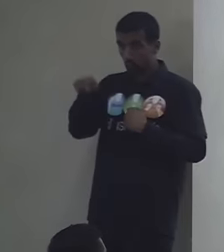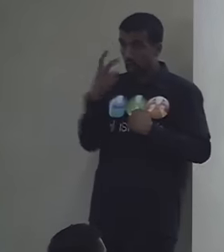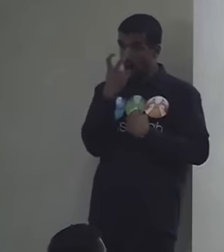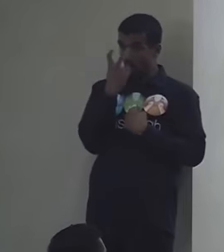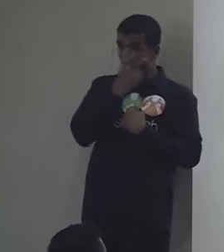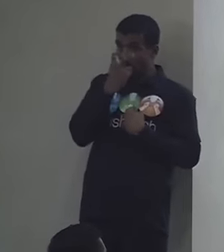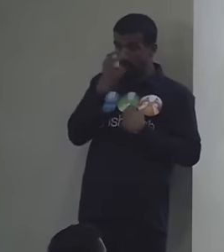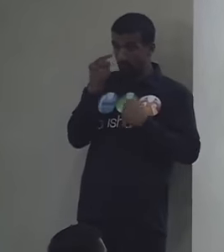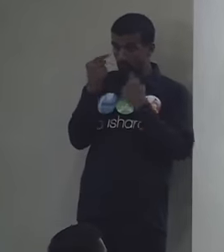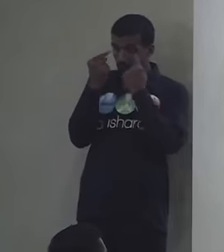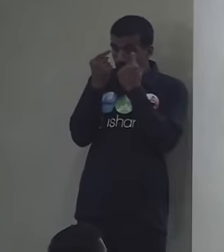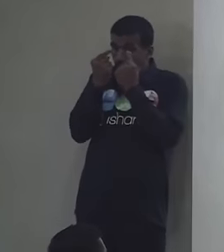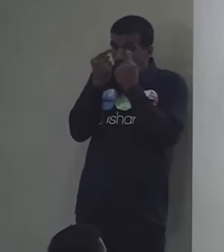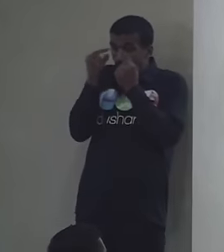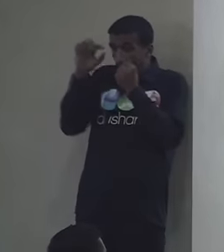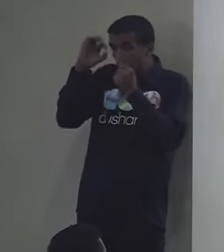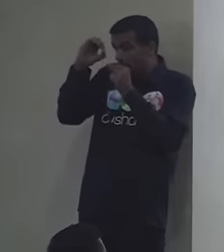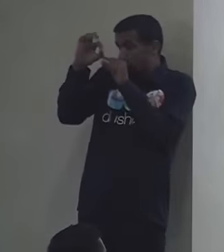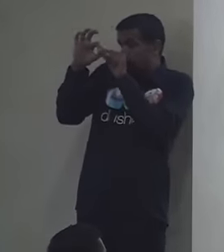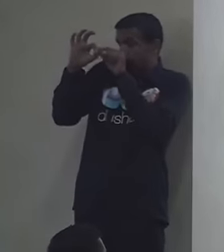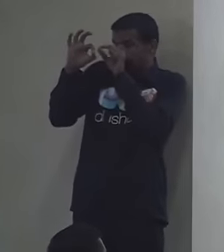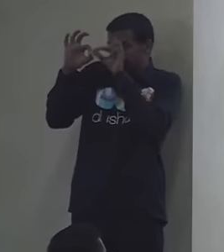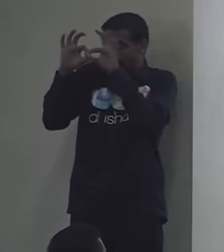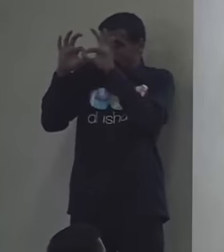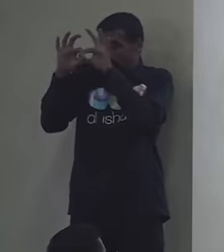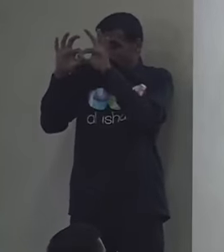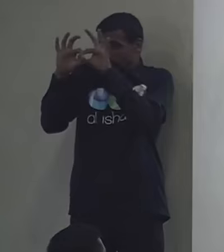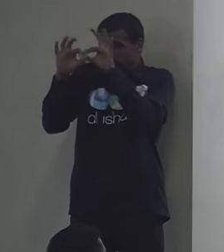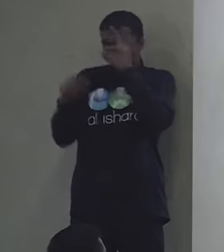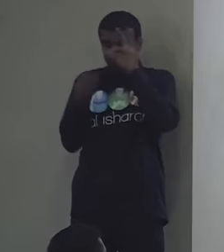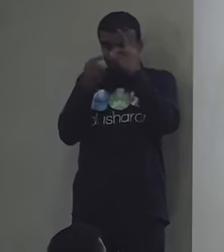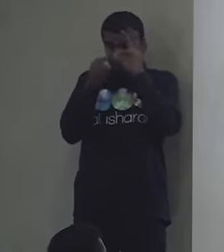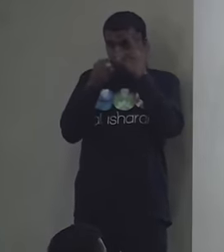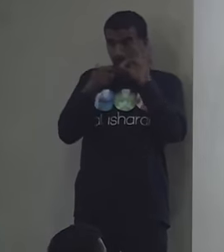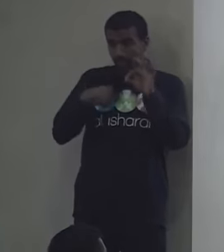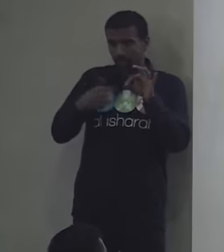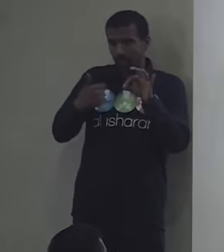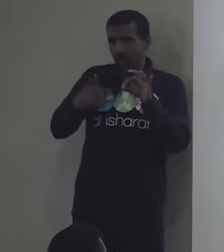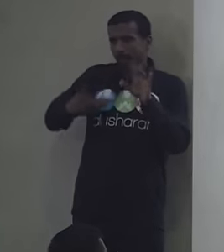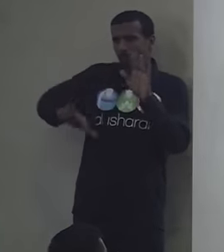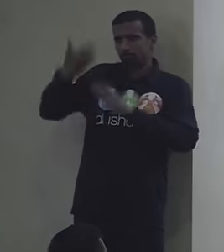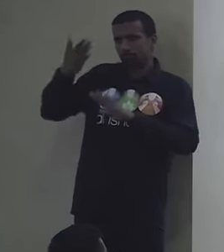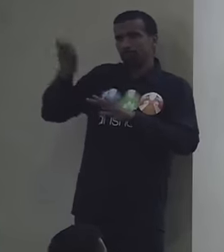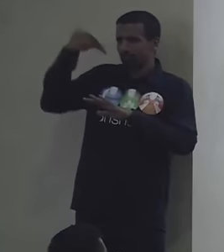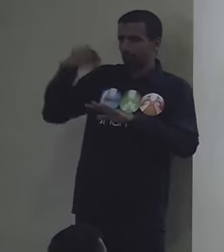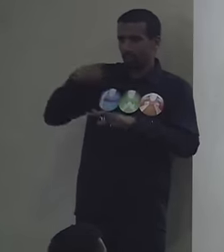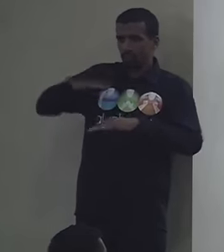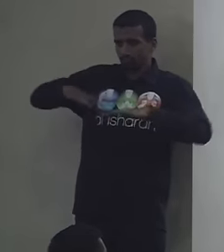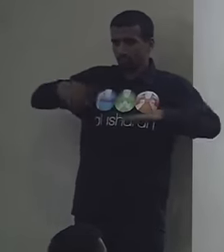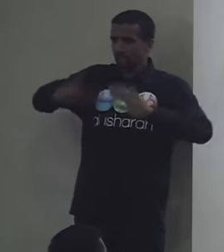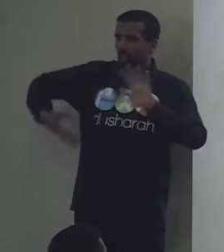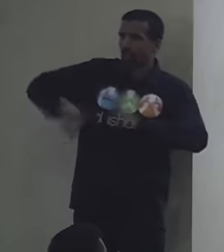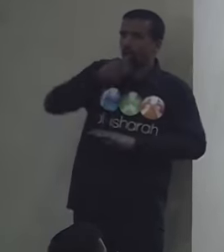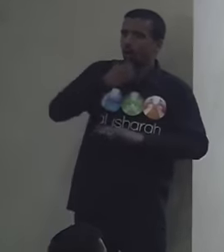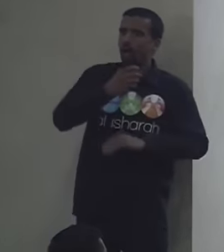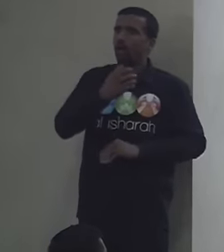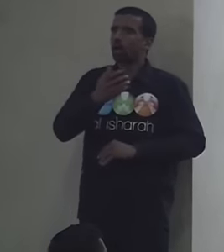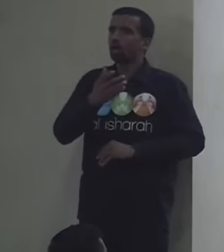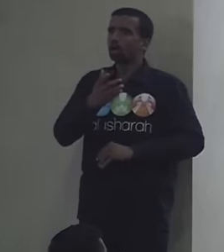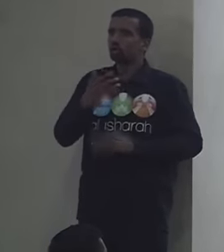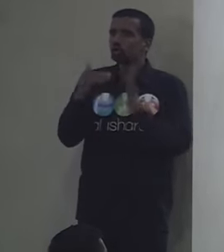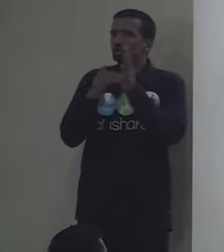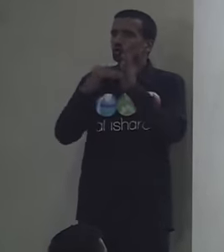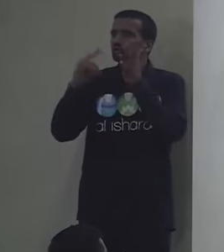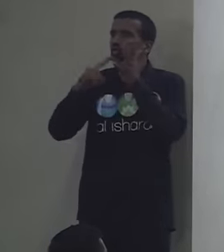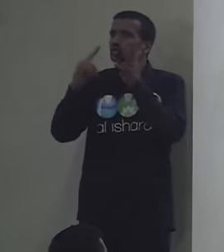on predators when they're about to attack. I took my children one time to a safari not too long ago. Out in Texas, they have the